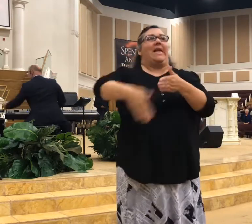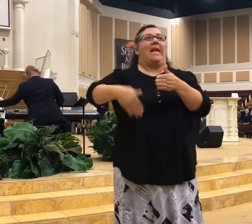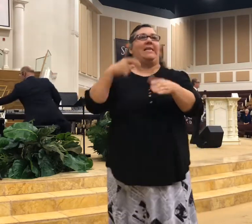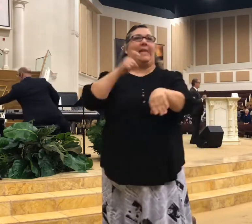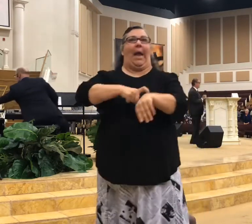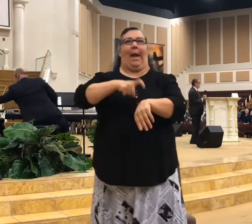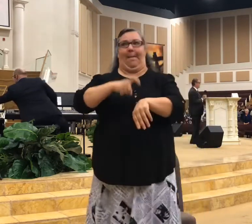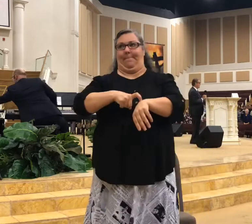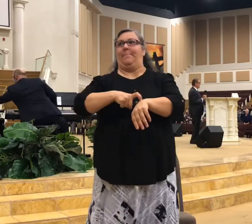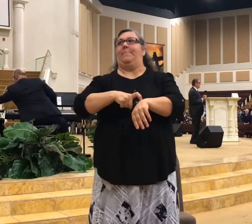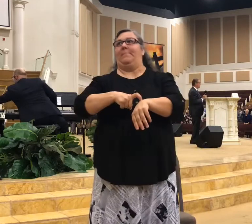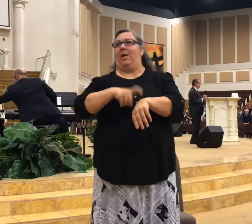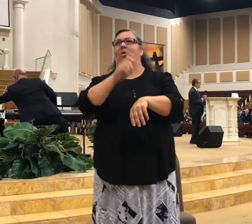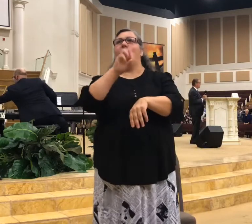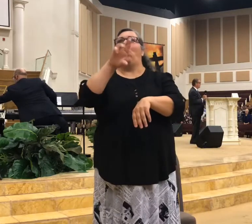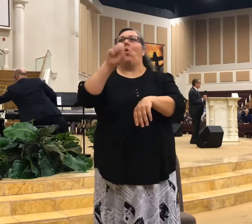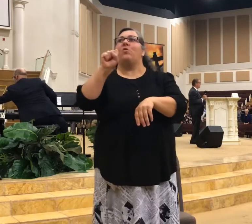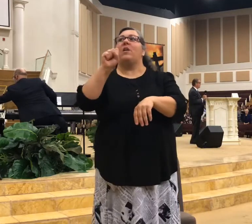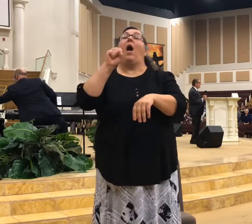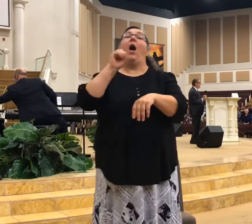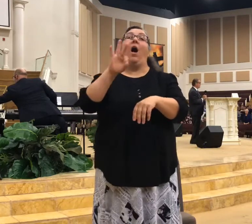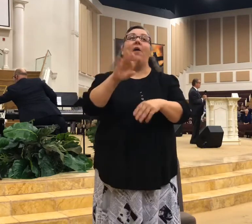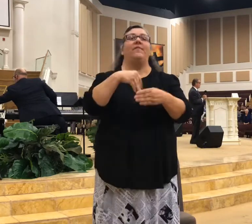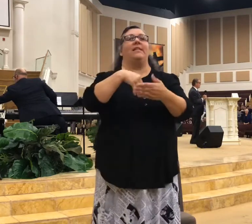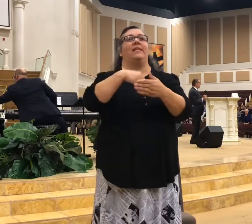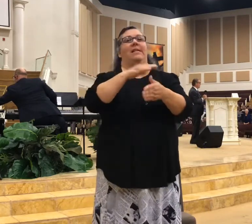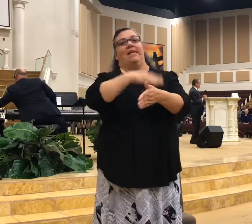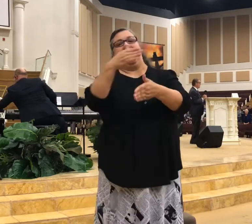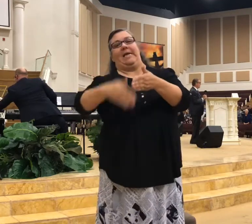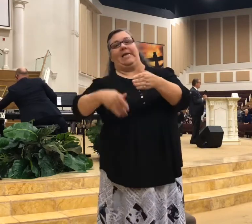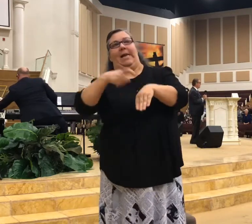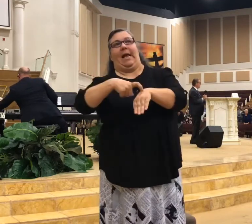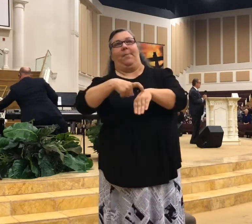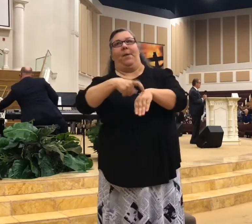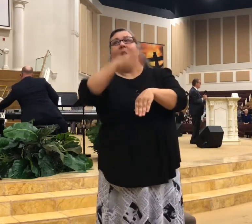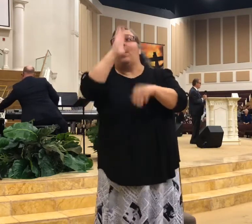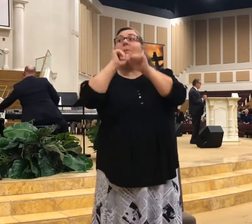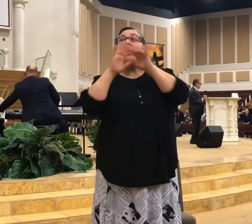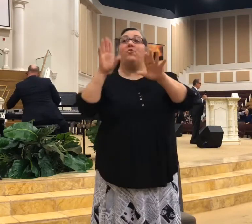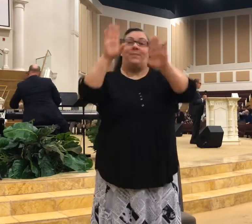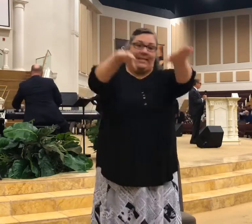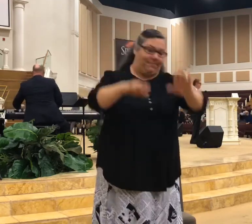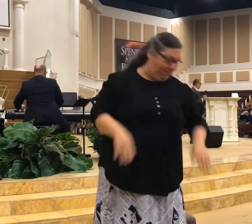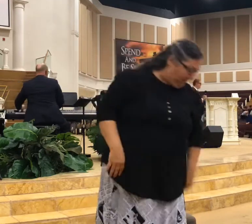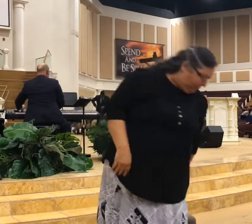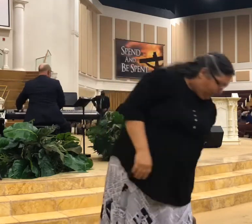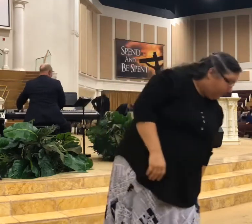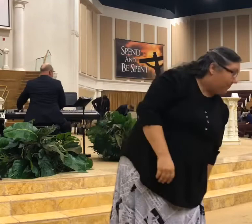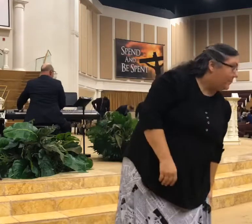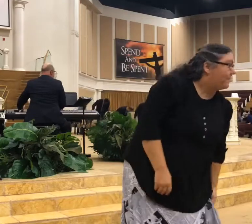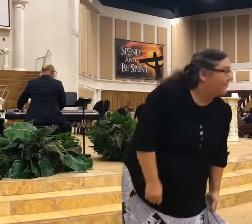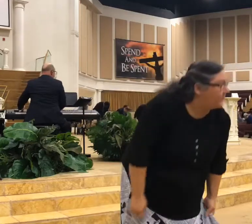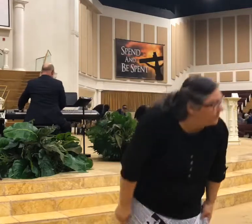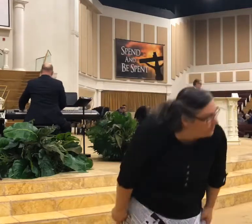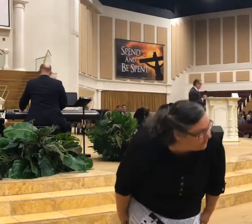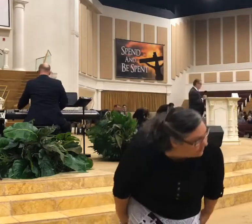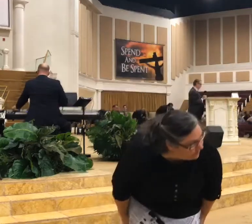the doors of the end time. God bless you. You may be seated.